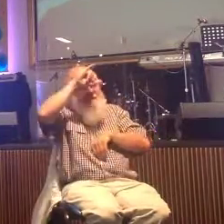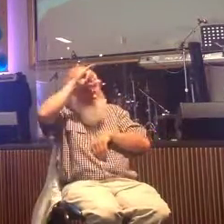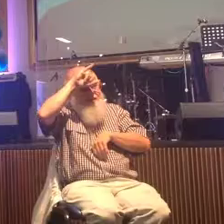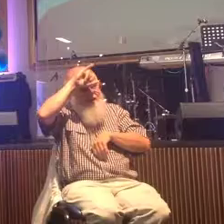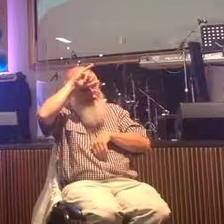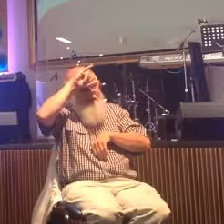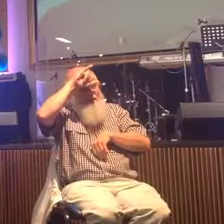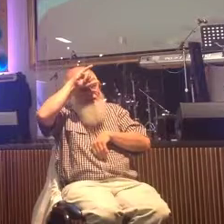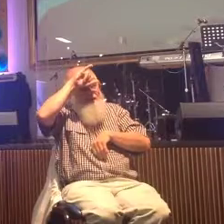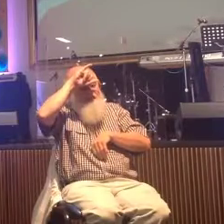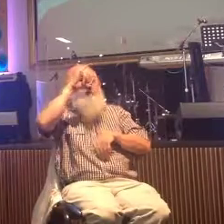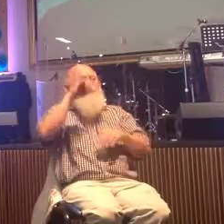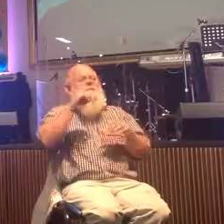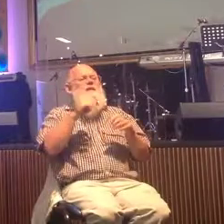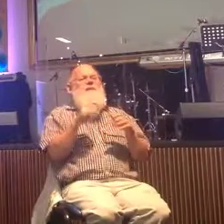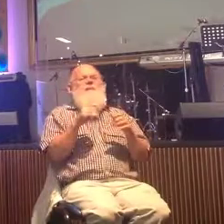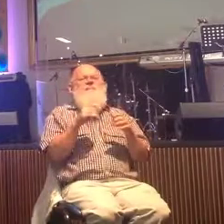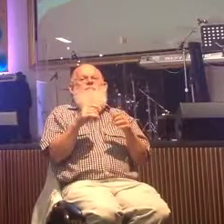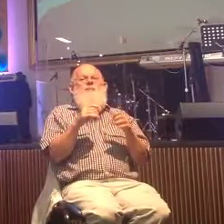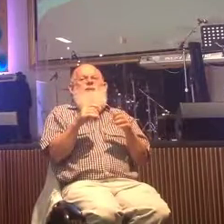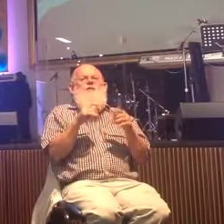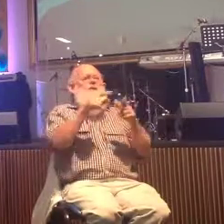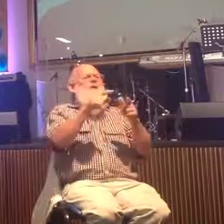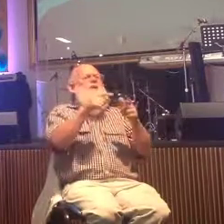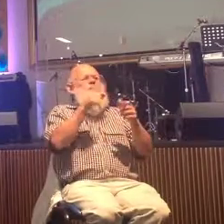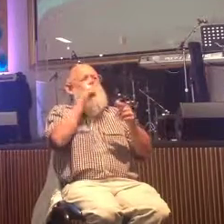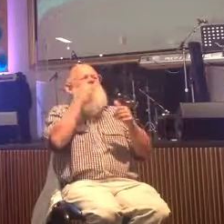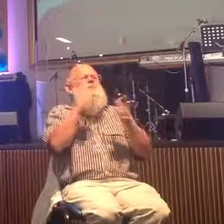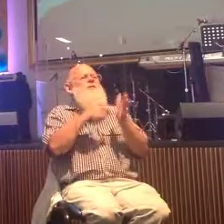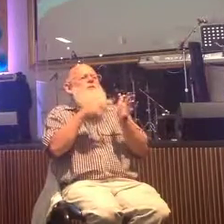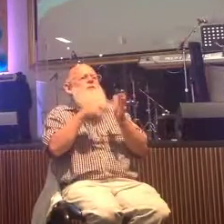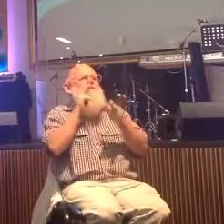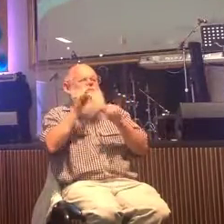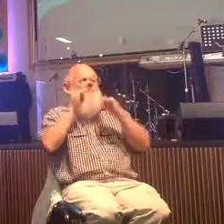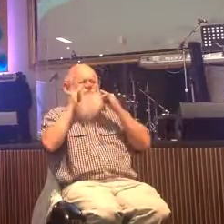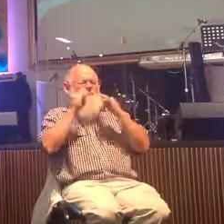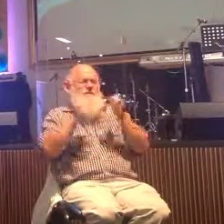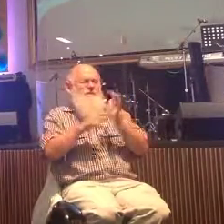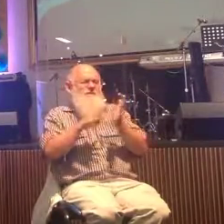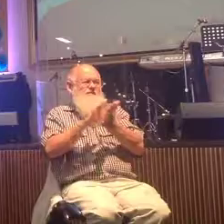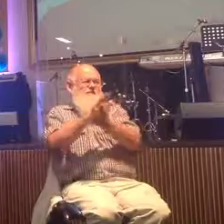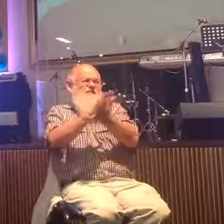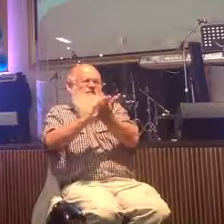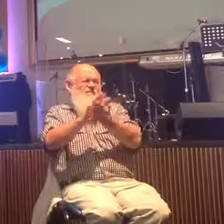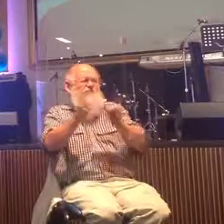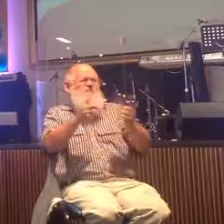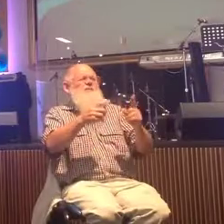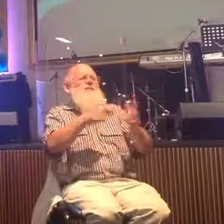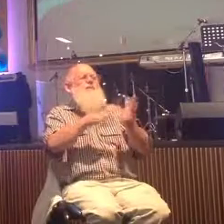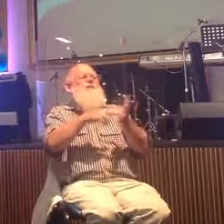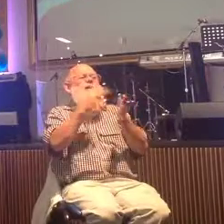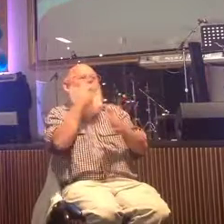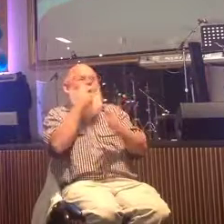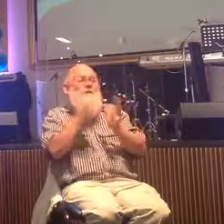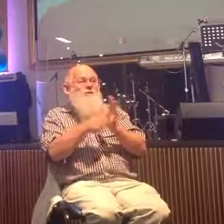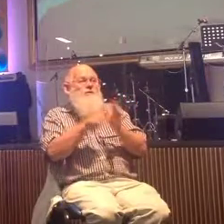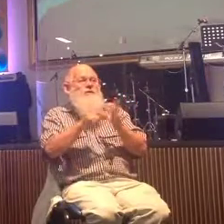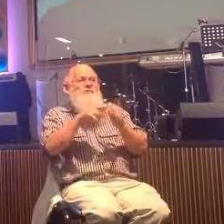eating wouldn't be as difficult if we saw the health problems and the diminished quality of life when we get